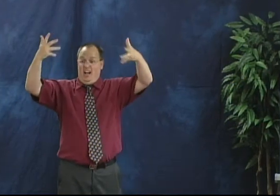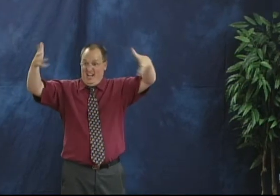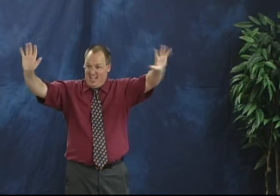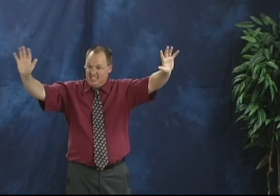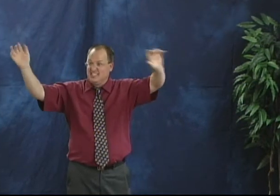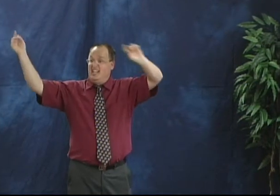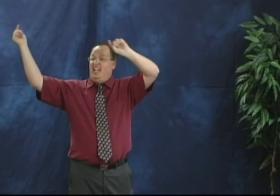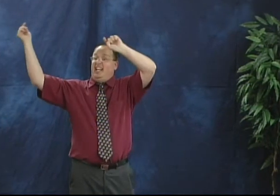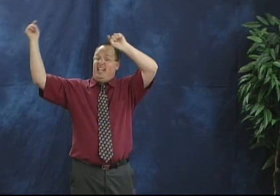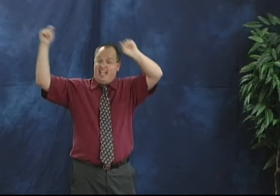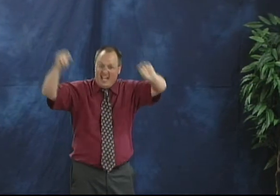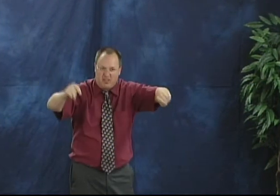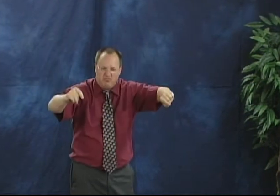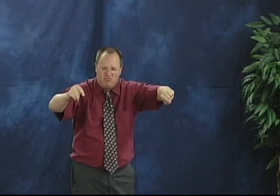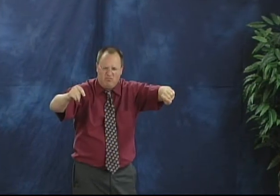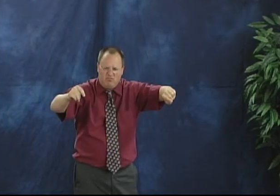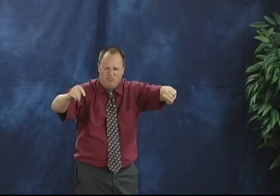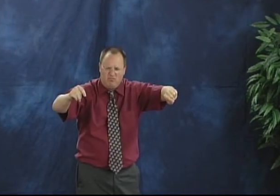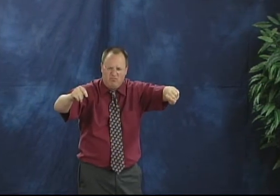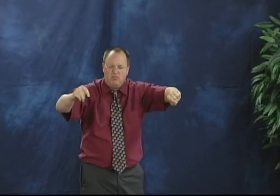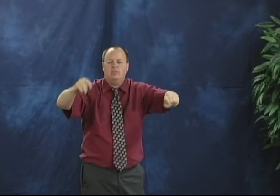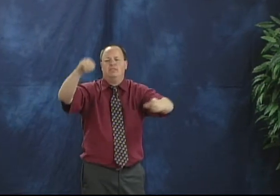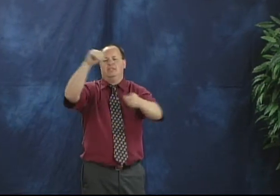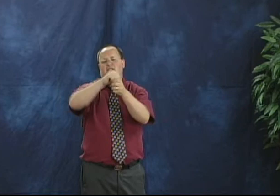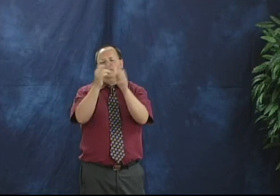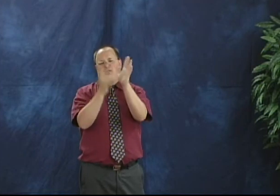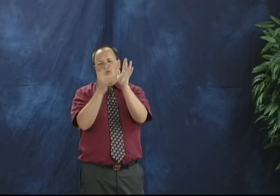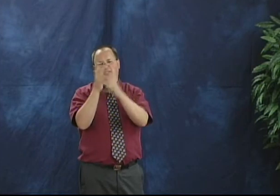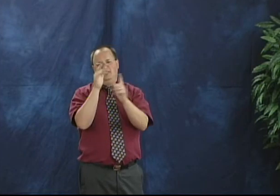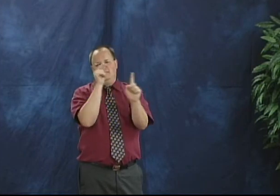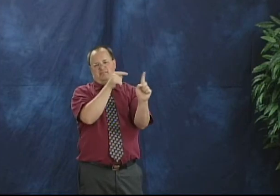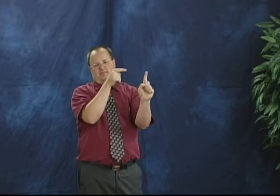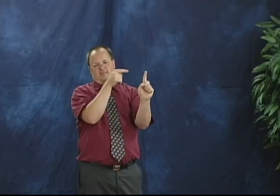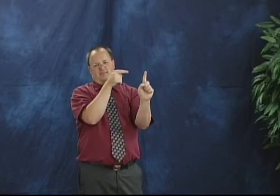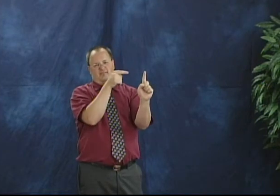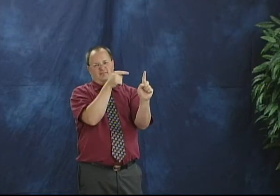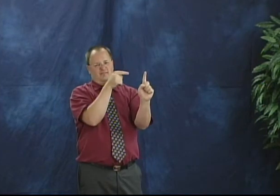"The kingdom of God has come in Jesus.